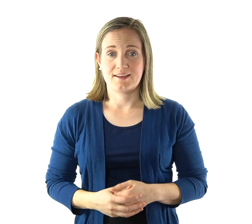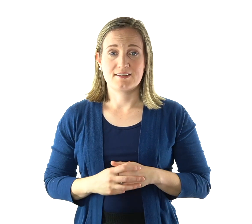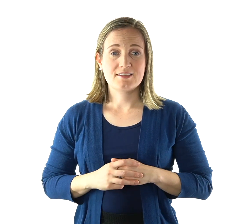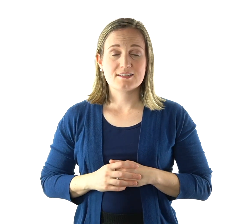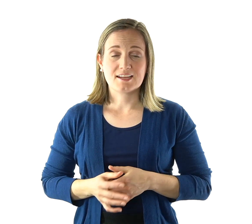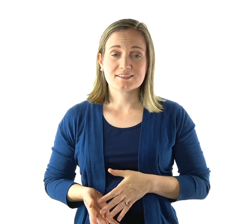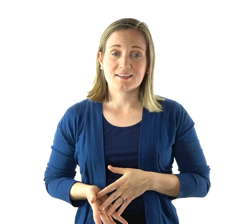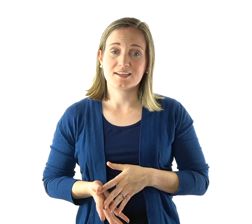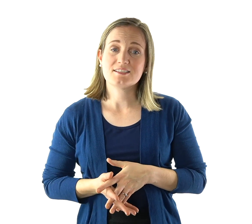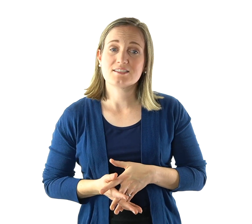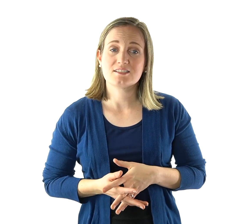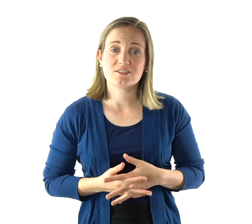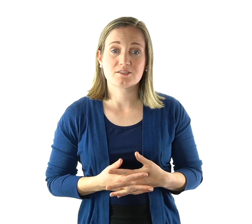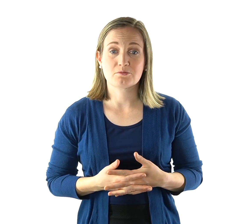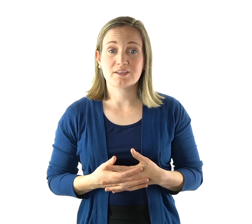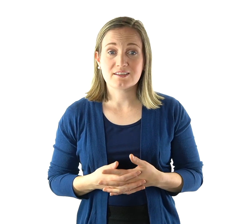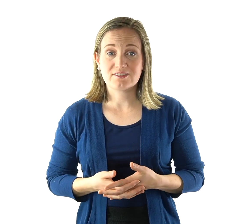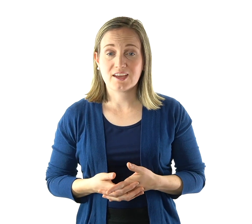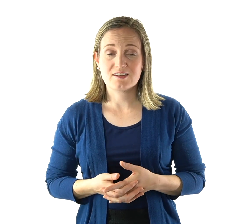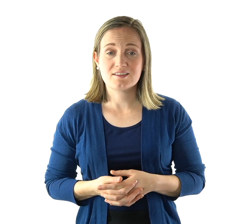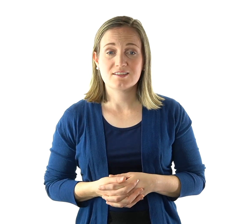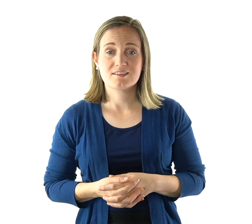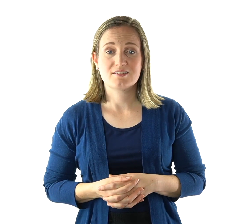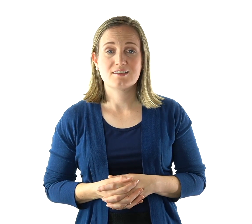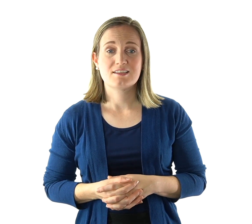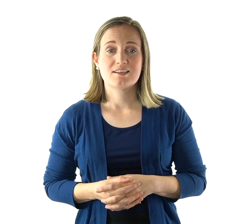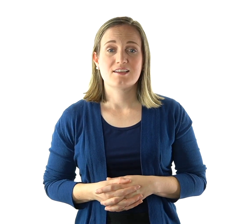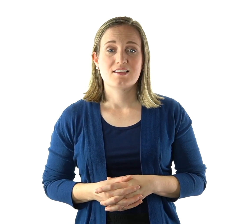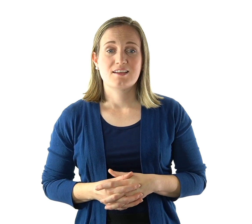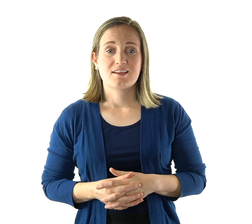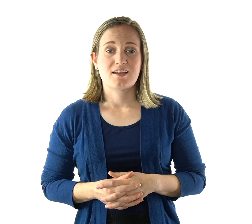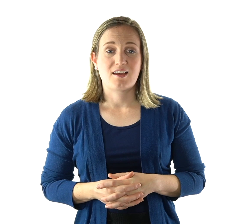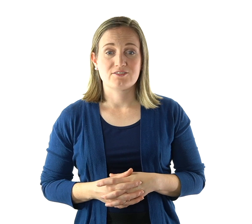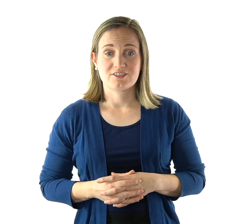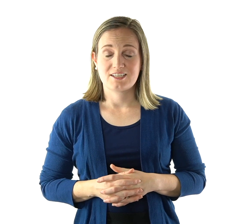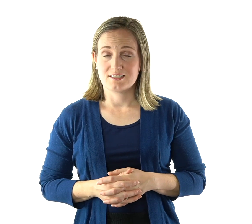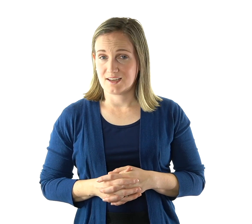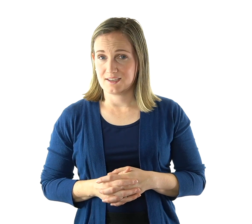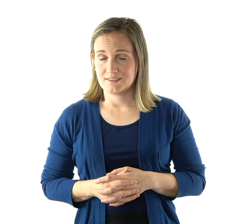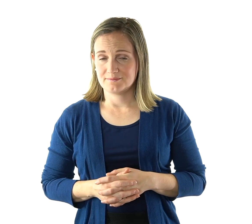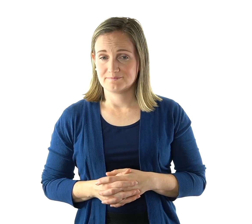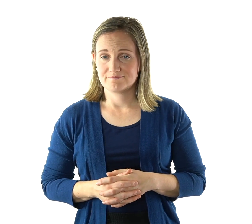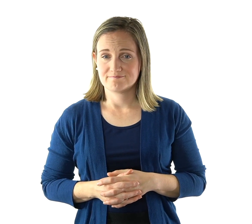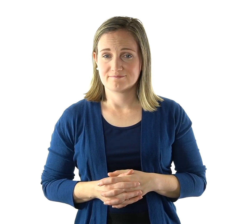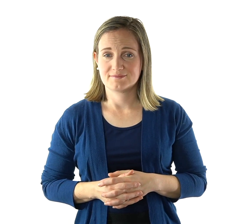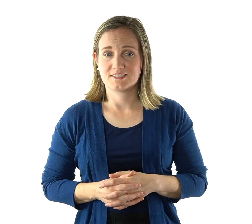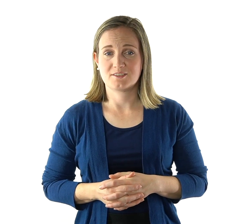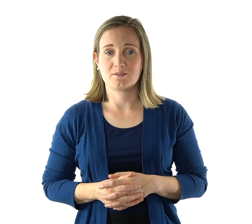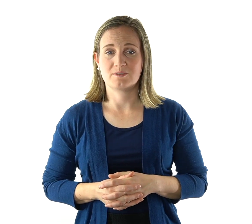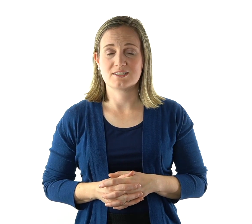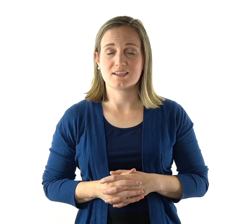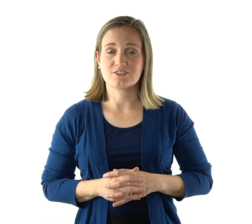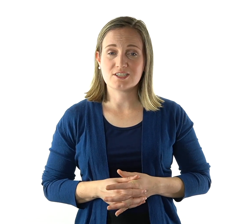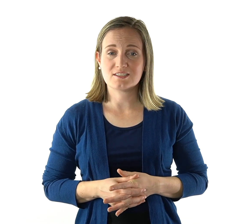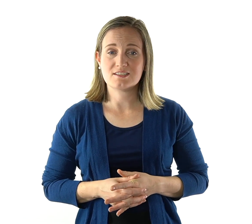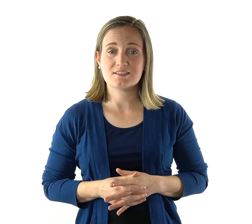Then the next line is, did Jesus really live again after he had died? So we sign Jesus,